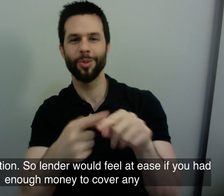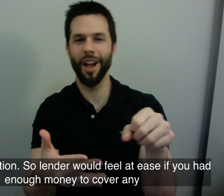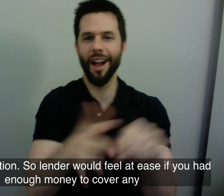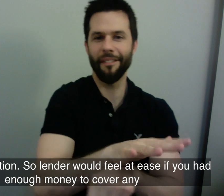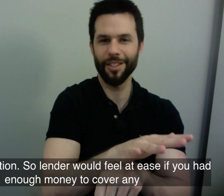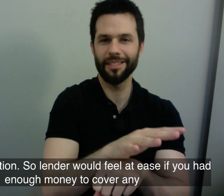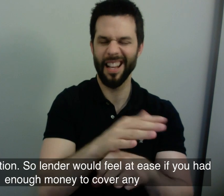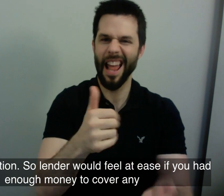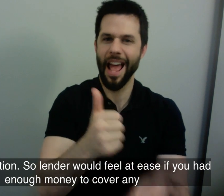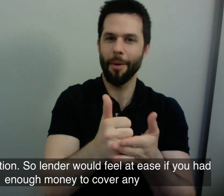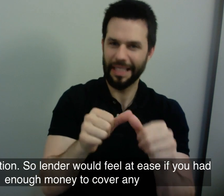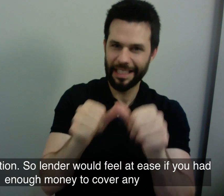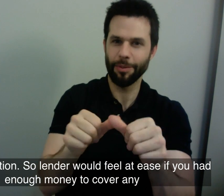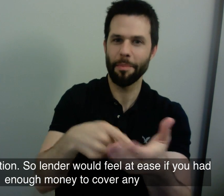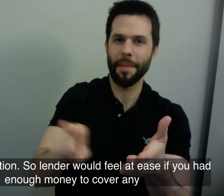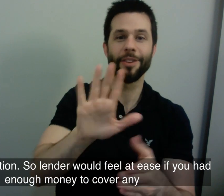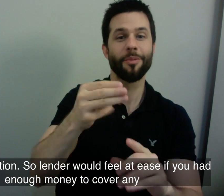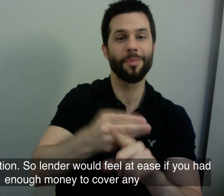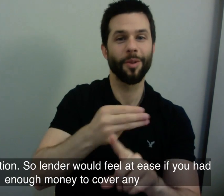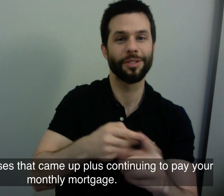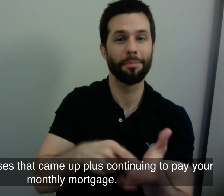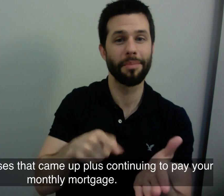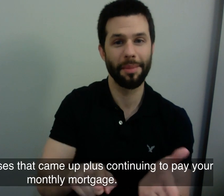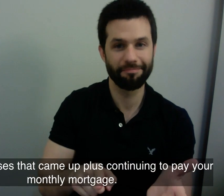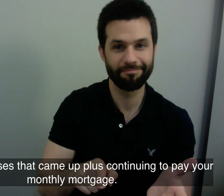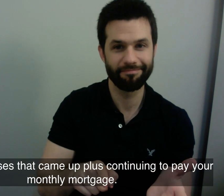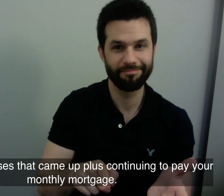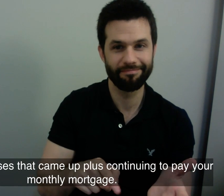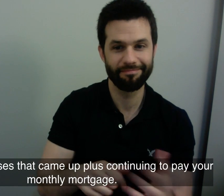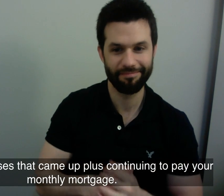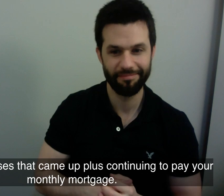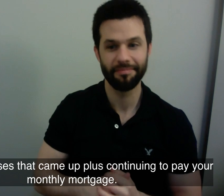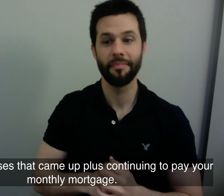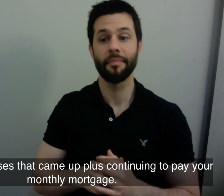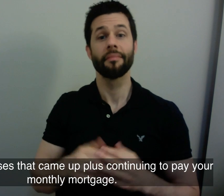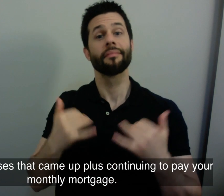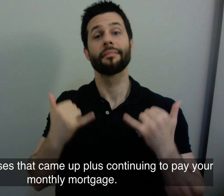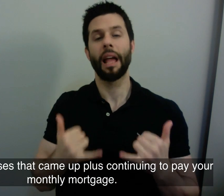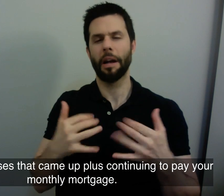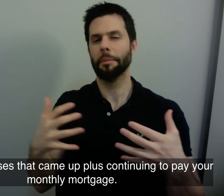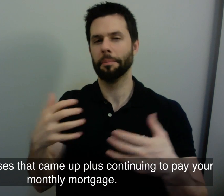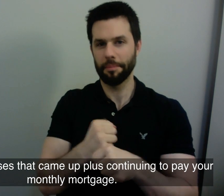at ease if you had enough money to cover any of your expenses that came up, plus continuing to pay your